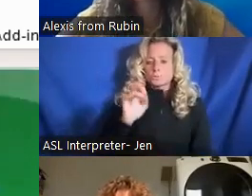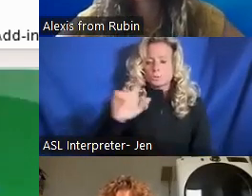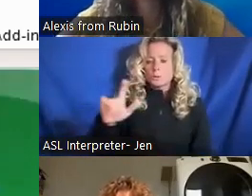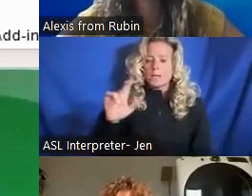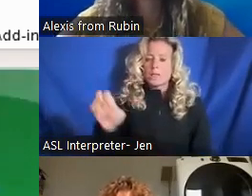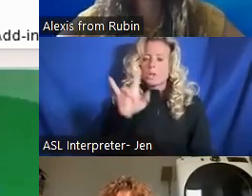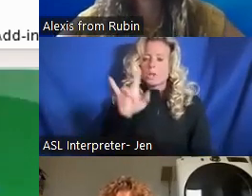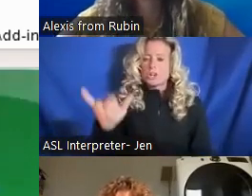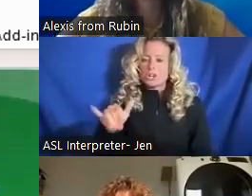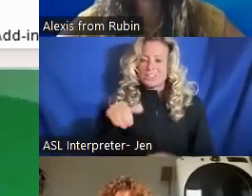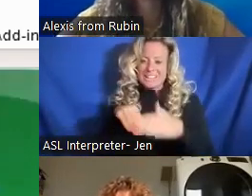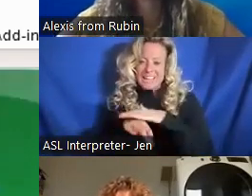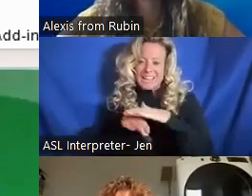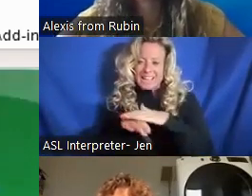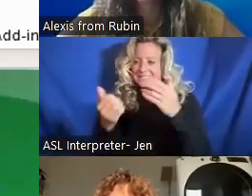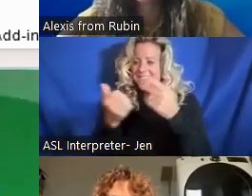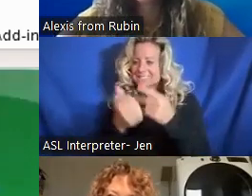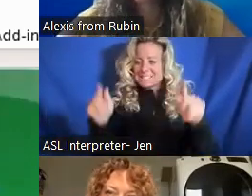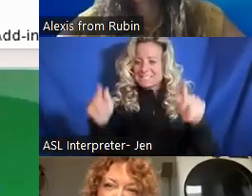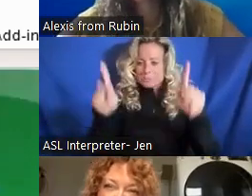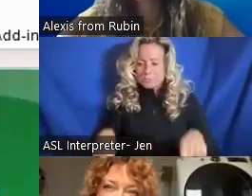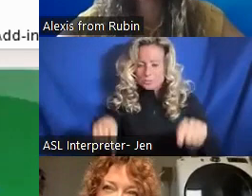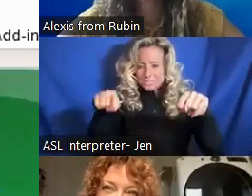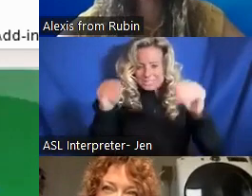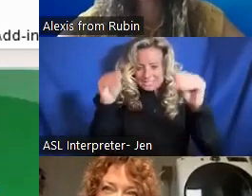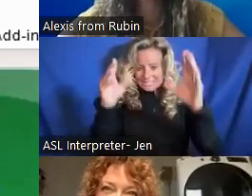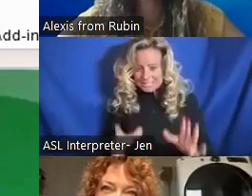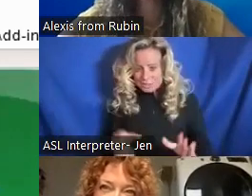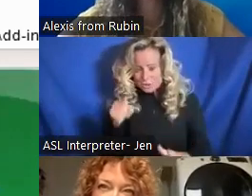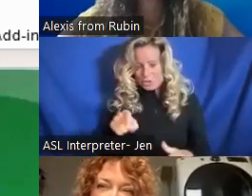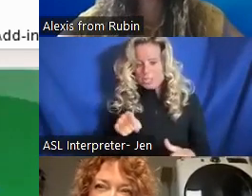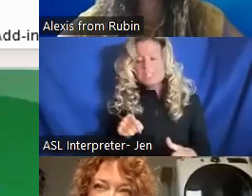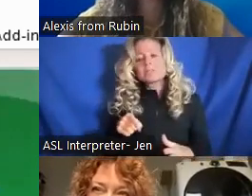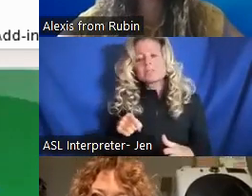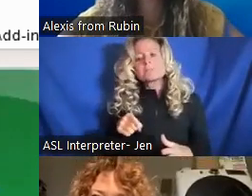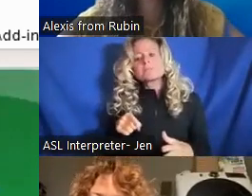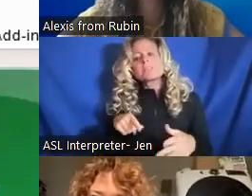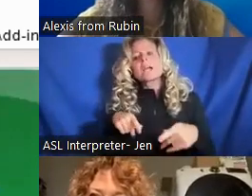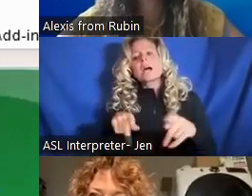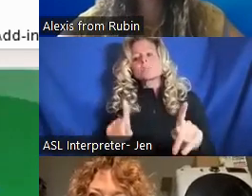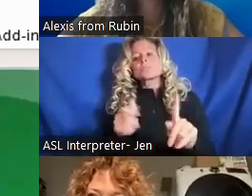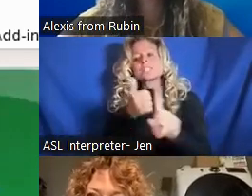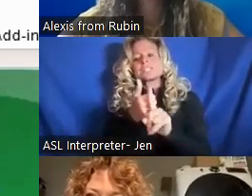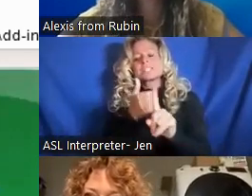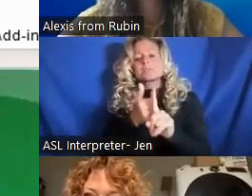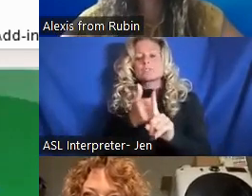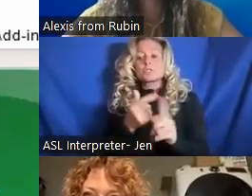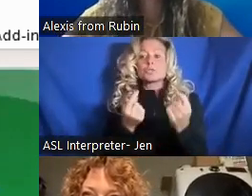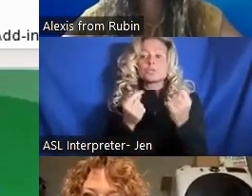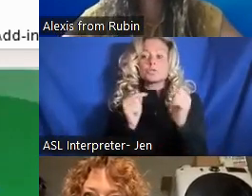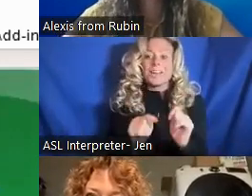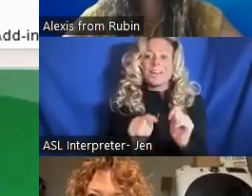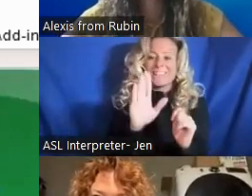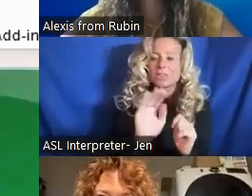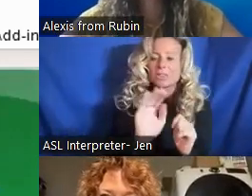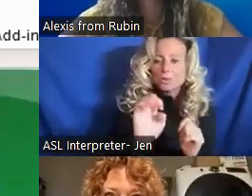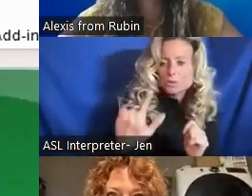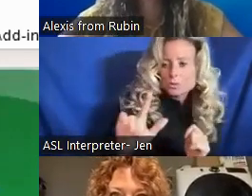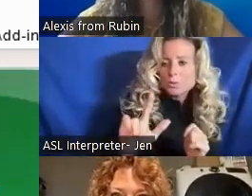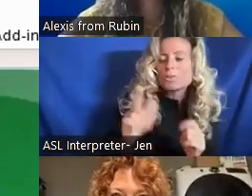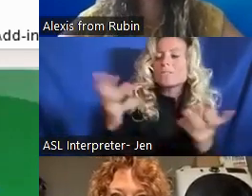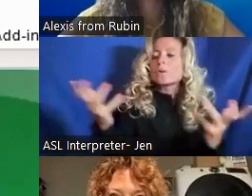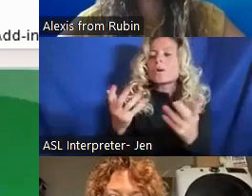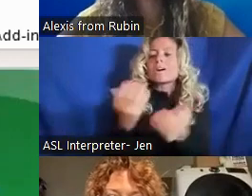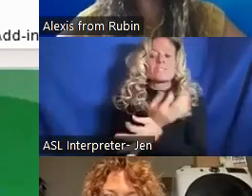we're giving anybody in this, any teacher in here, the opportunity to trial that tool in their Gmail or Outlook for